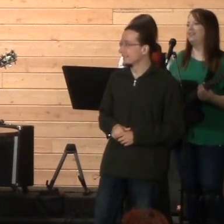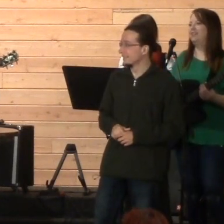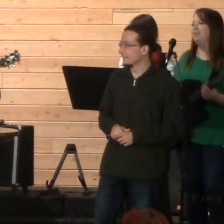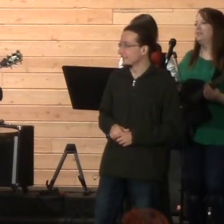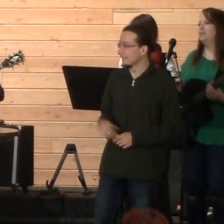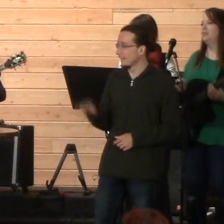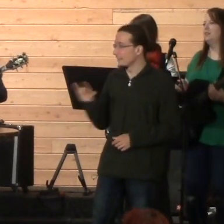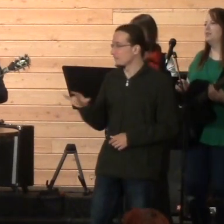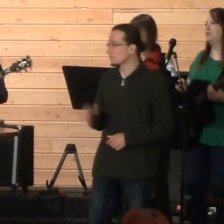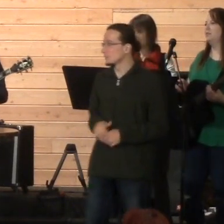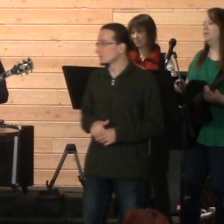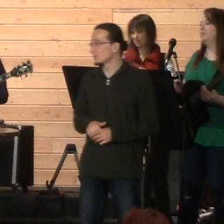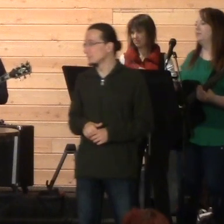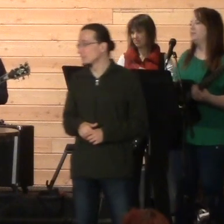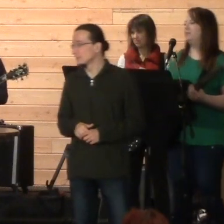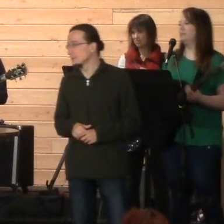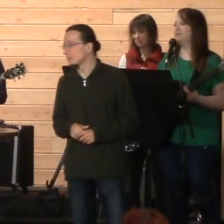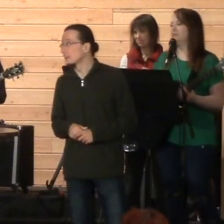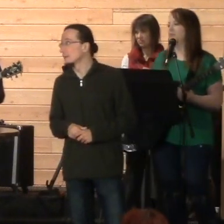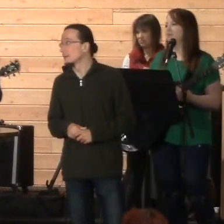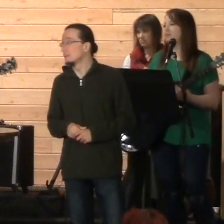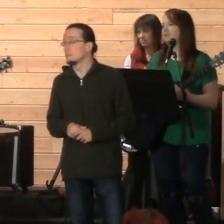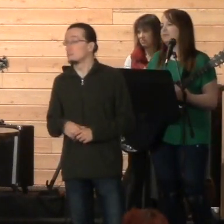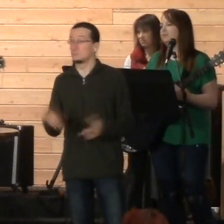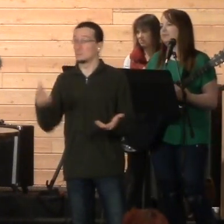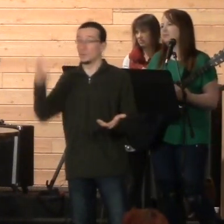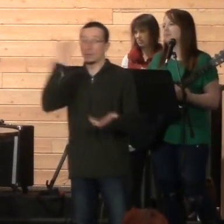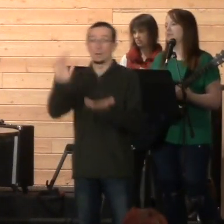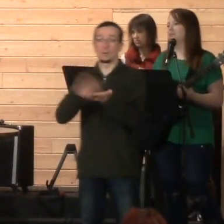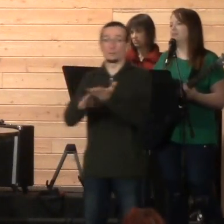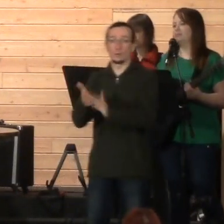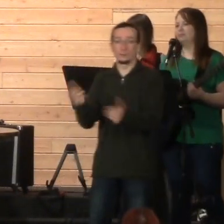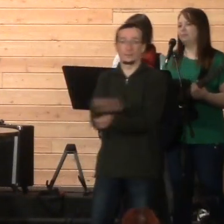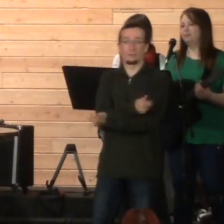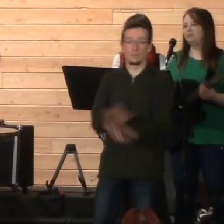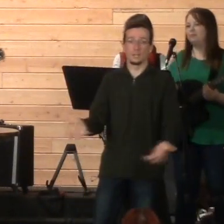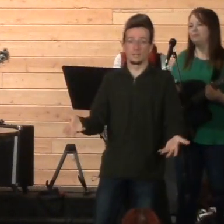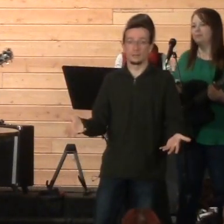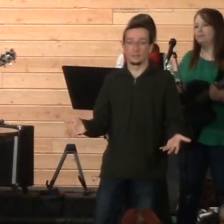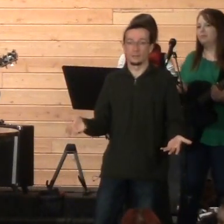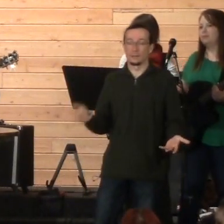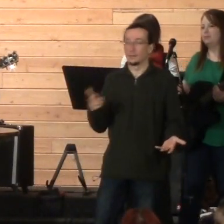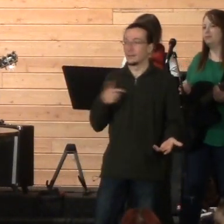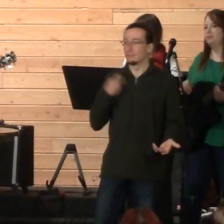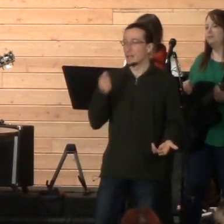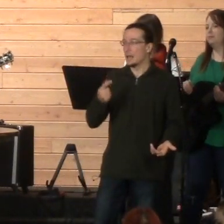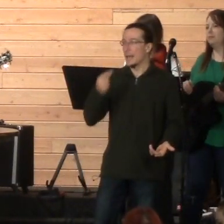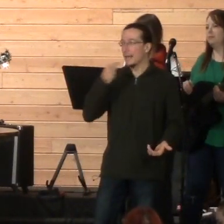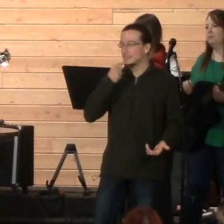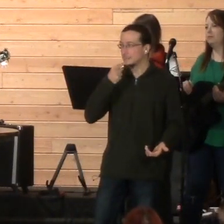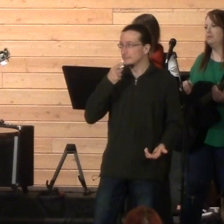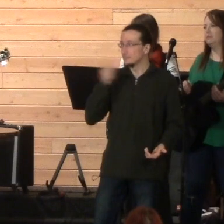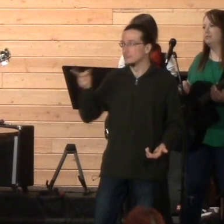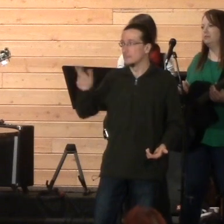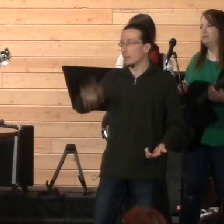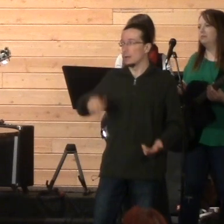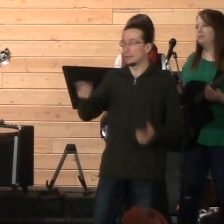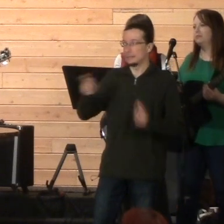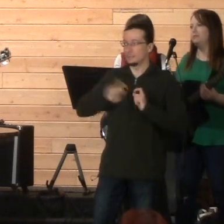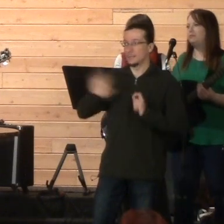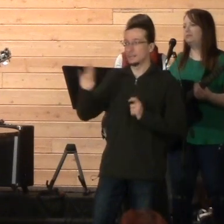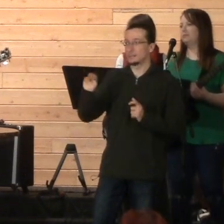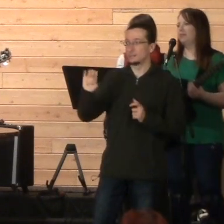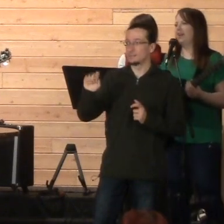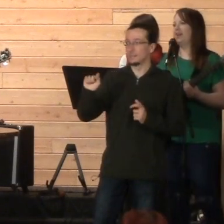Dad, I love you. Everything's forgiven. I'm a little bitter he hasn't given me his metabolism, but I